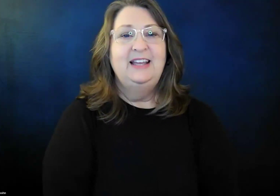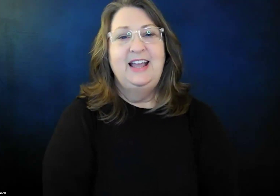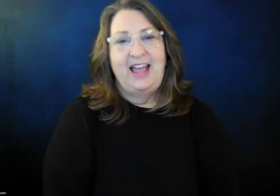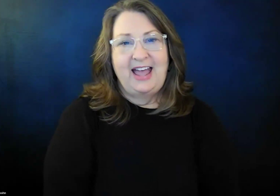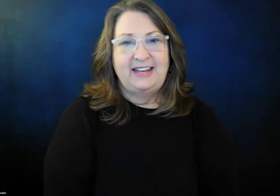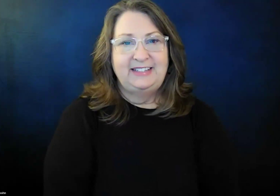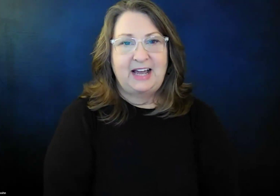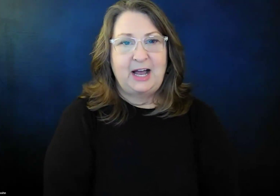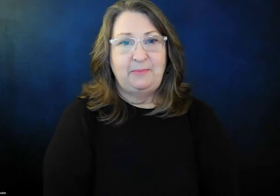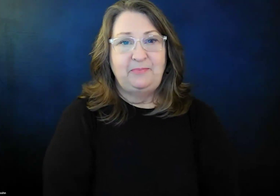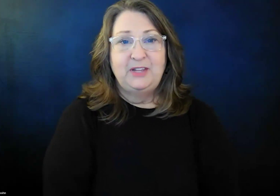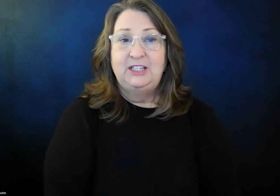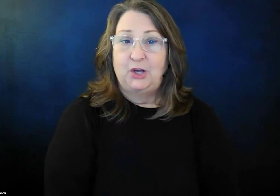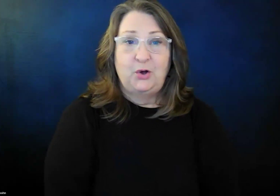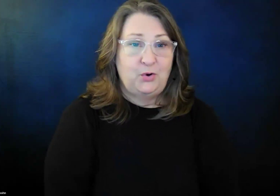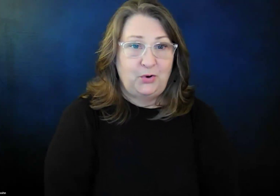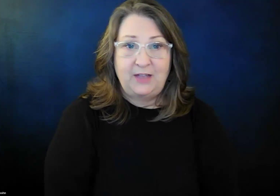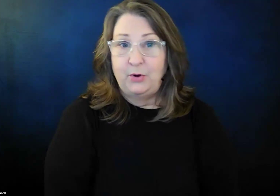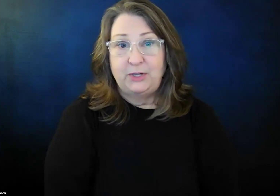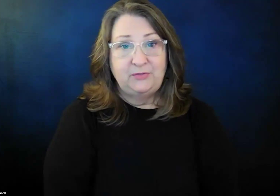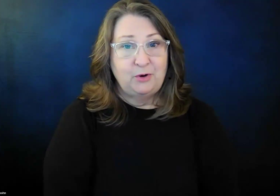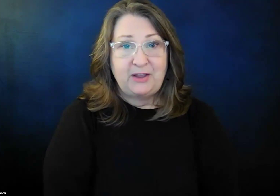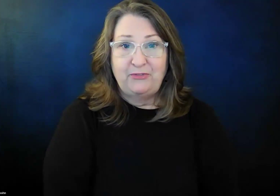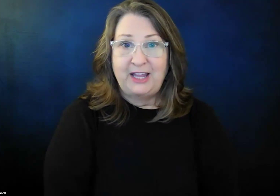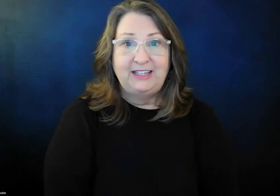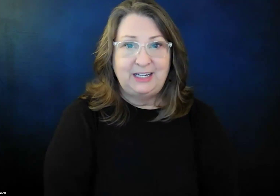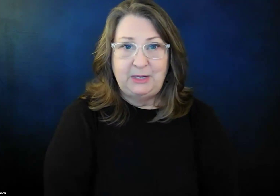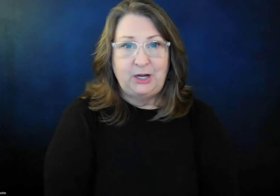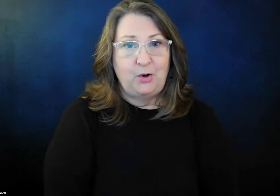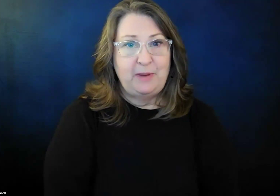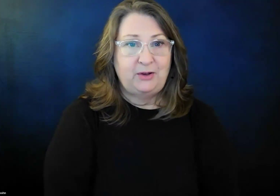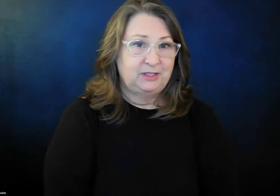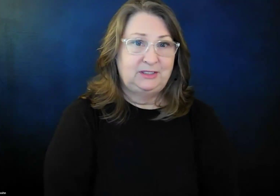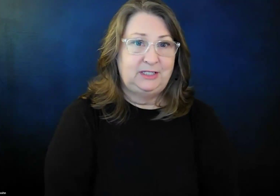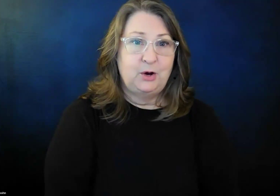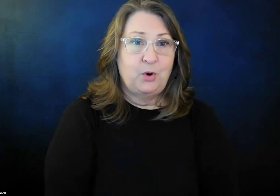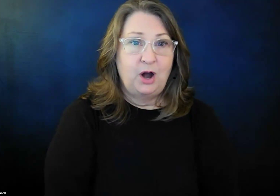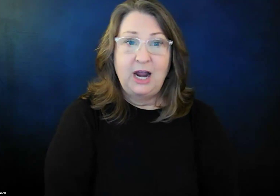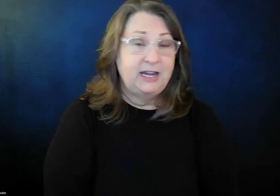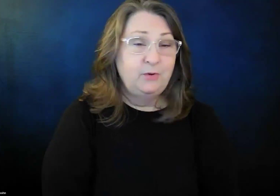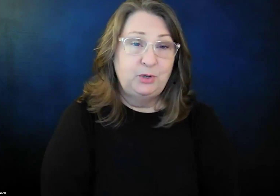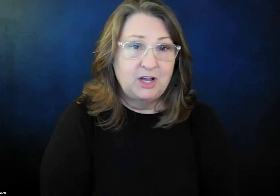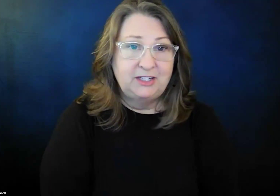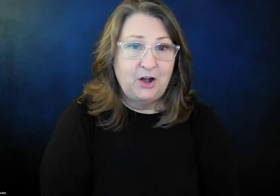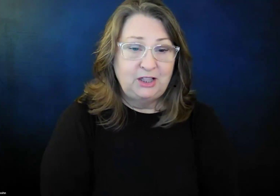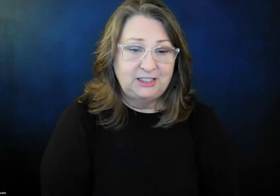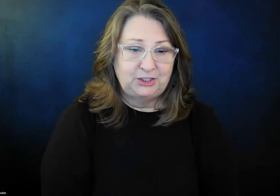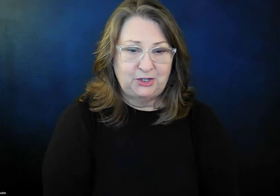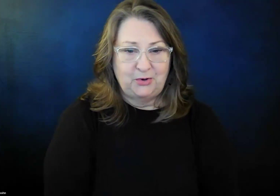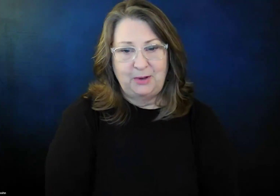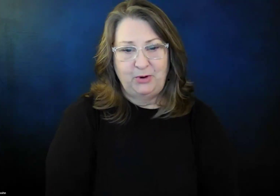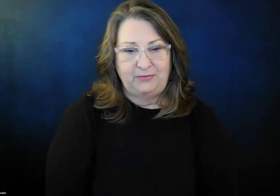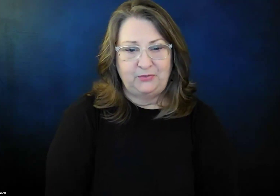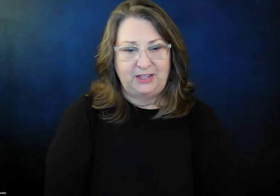me. And so if it wasn't for my friend letting me know about DOR, I never would have gone to